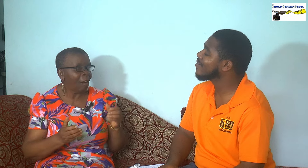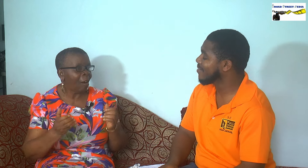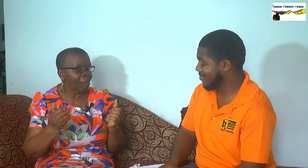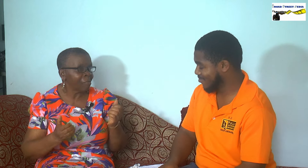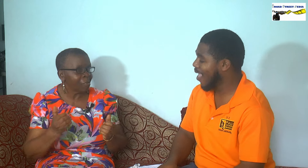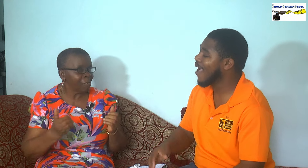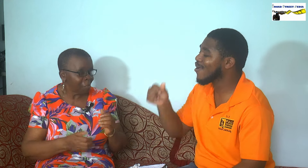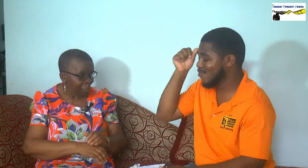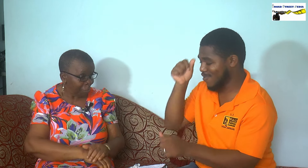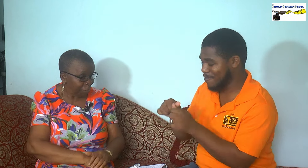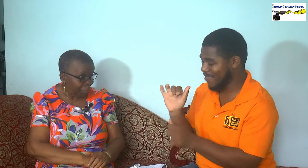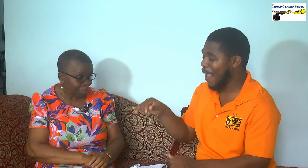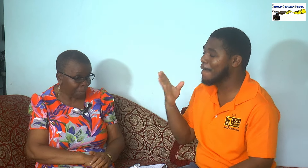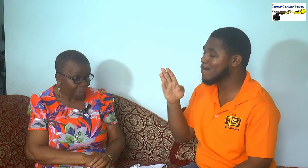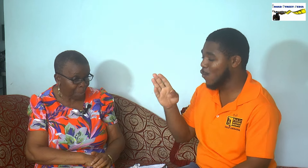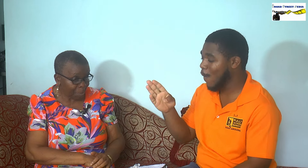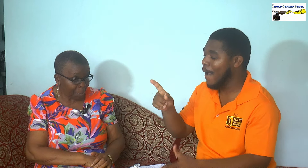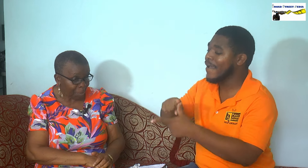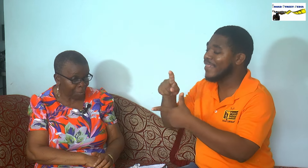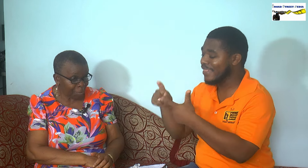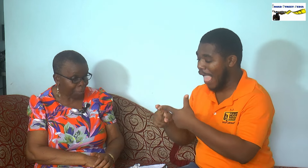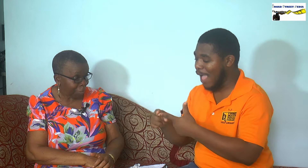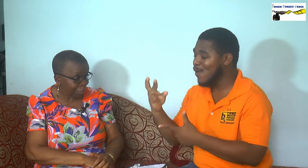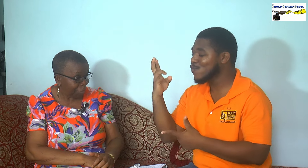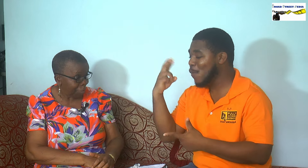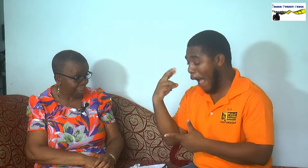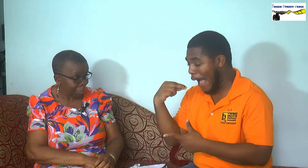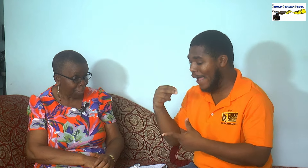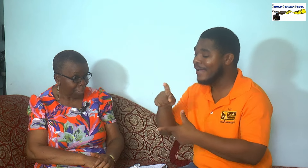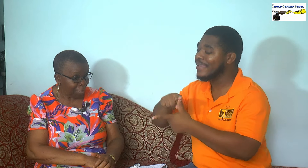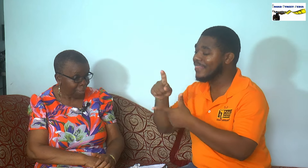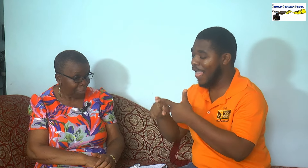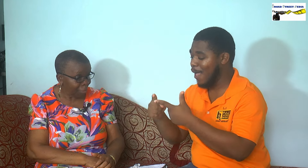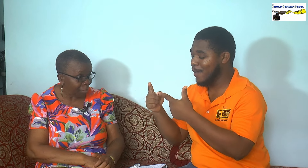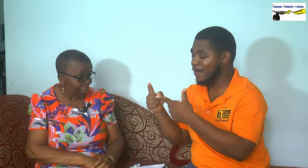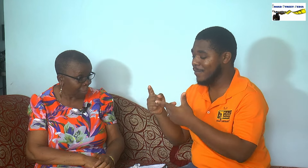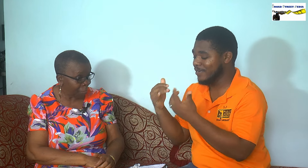car. I remember that blue car, and then it was red,